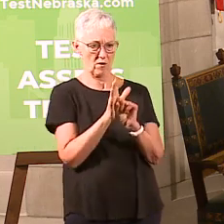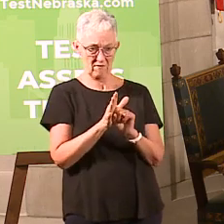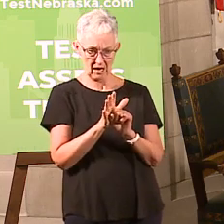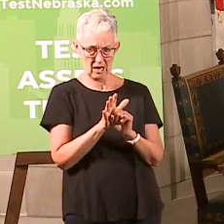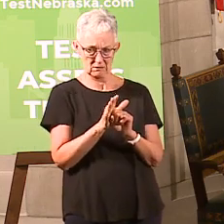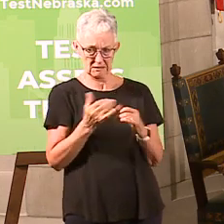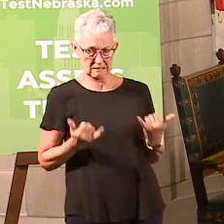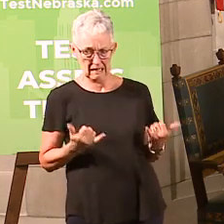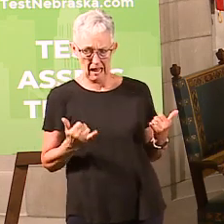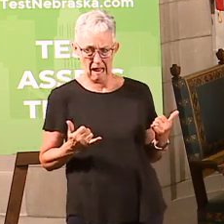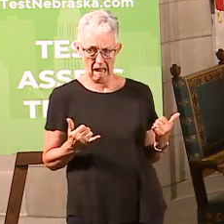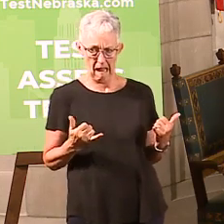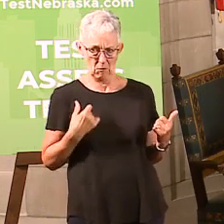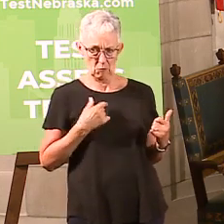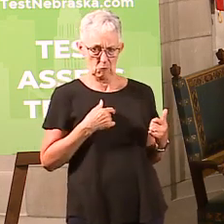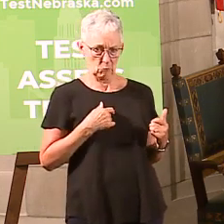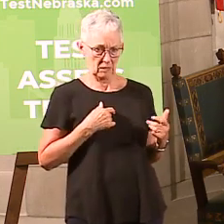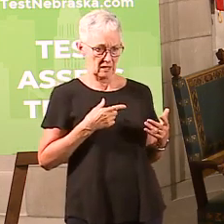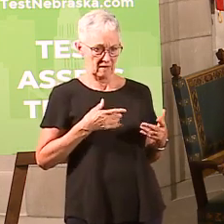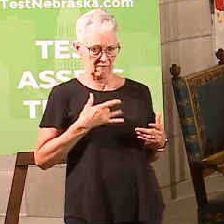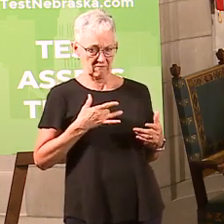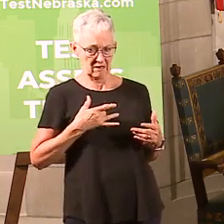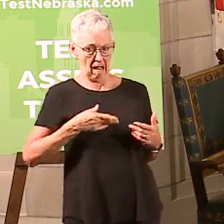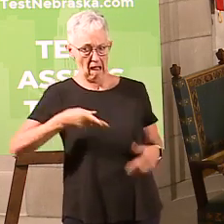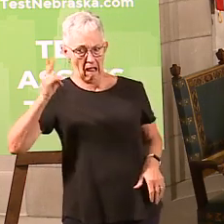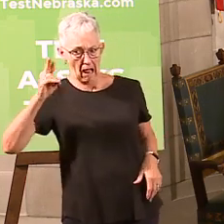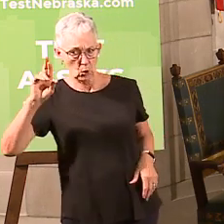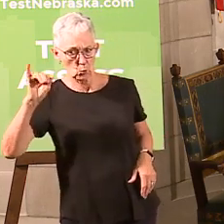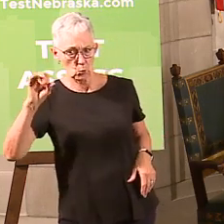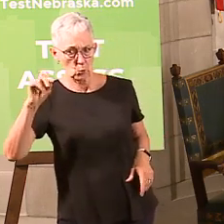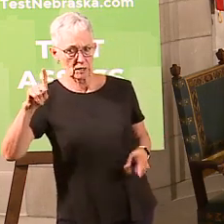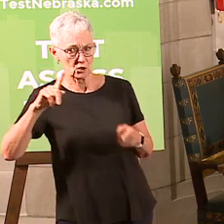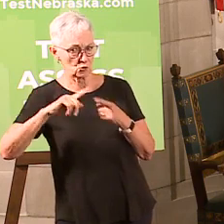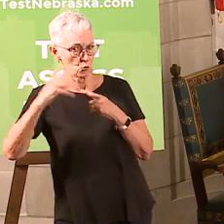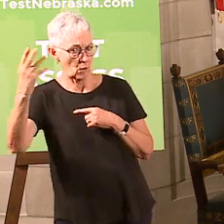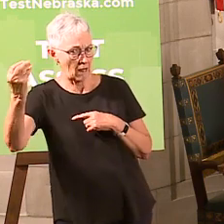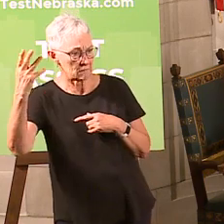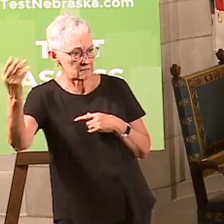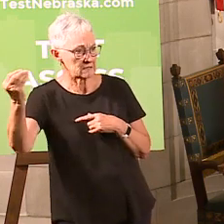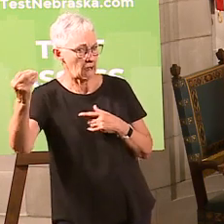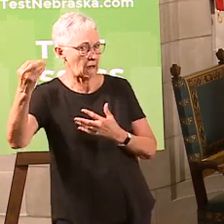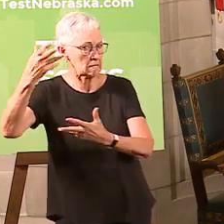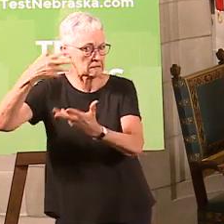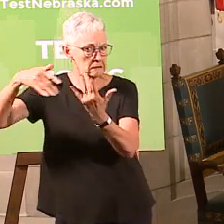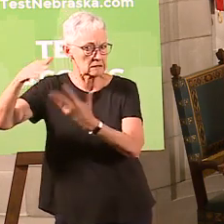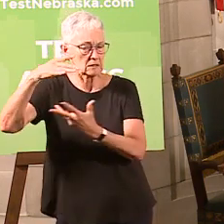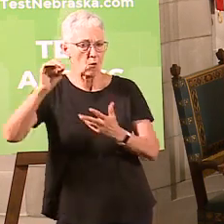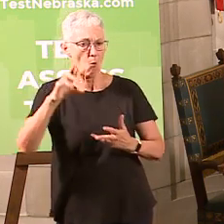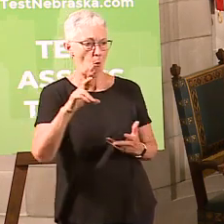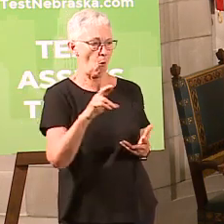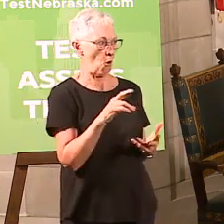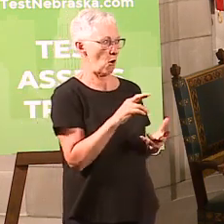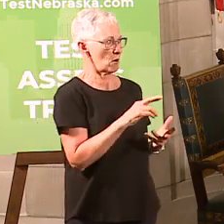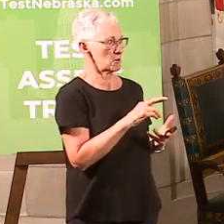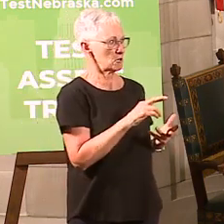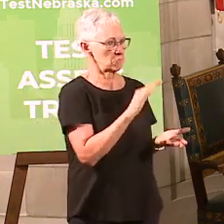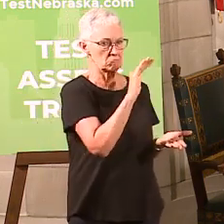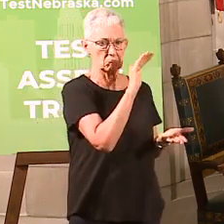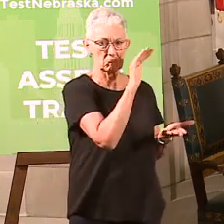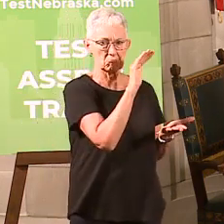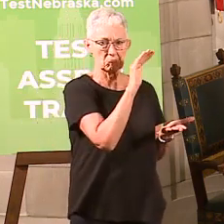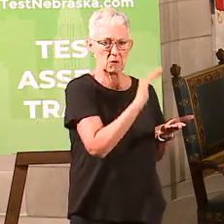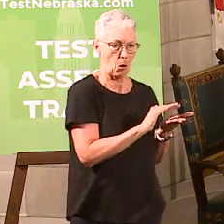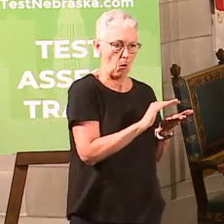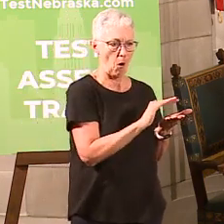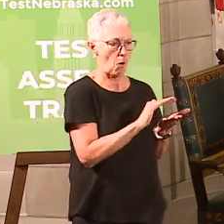going out, and what about the risk? So if you look at, for example, our hospital capacity, the number of people that have been hospitalized in